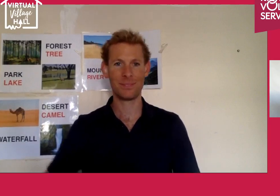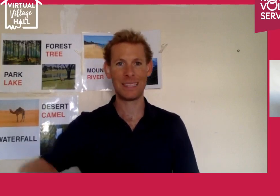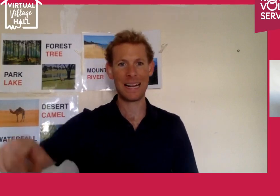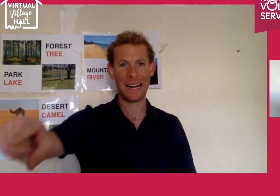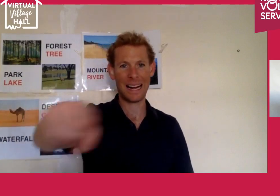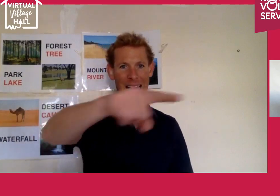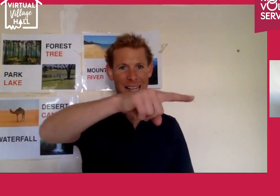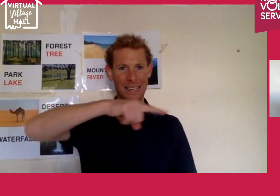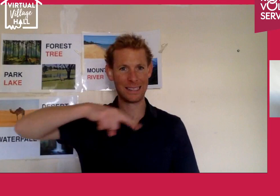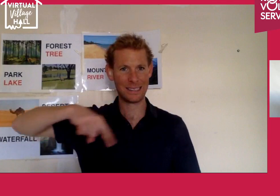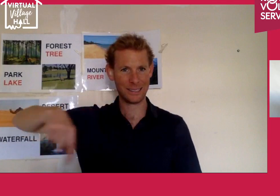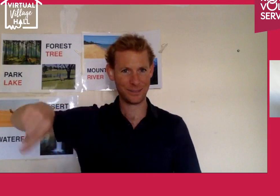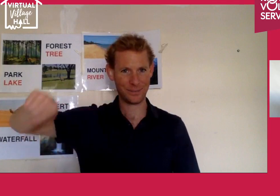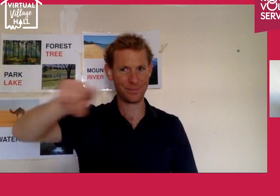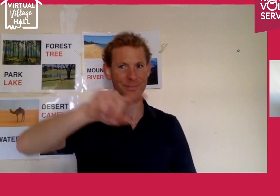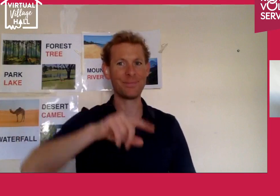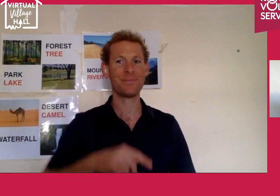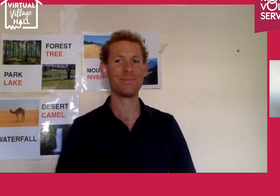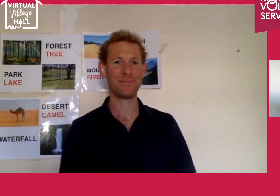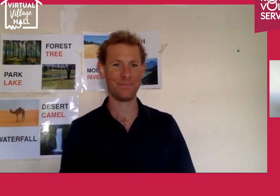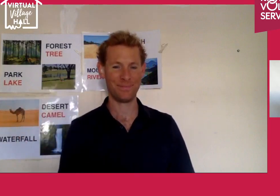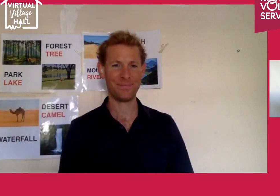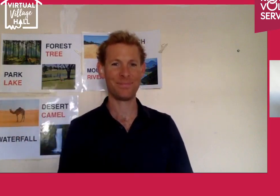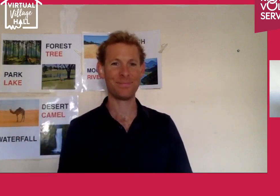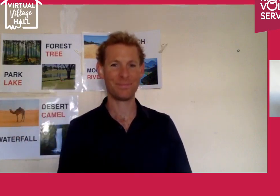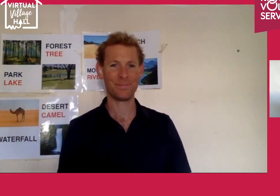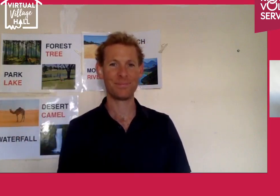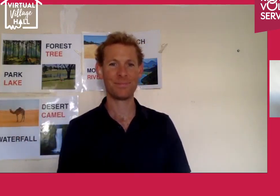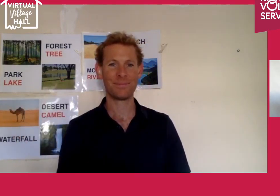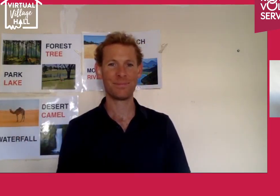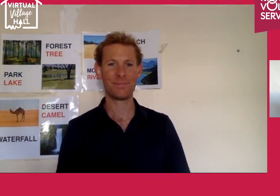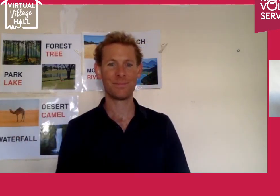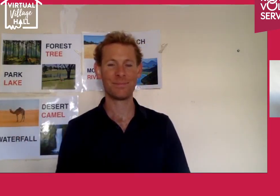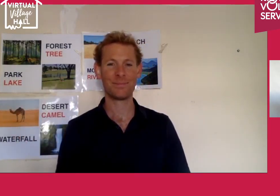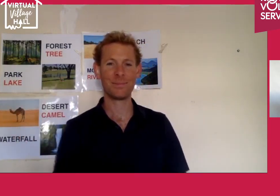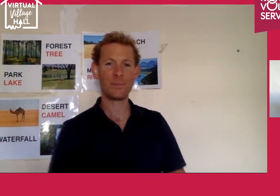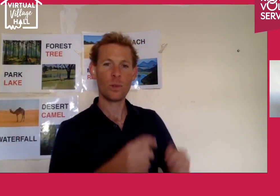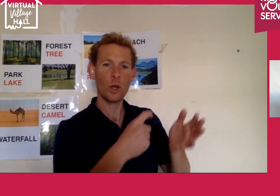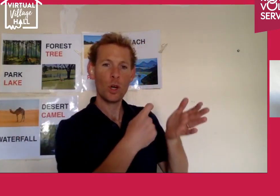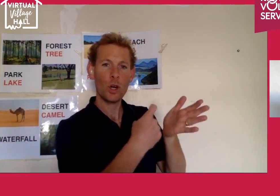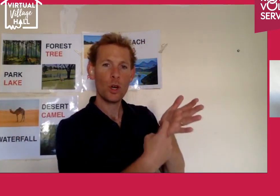Yeah. Lake. Yep. Lake.